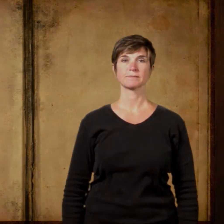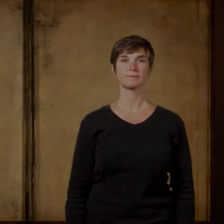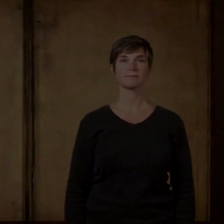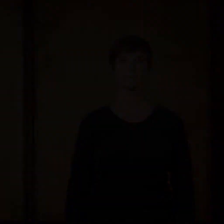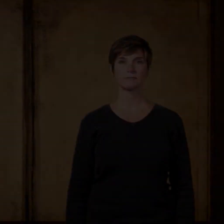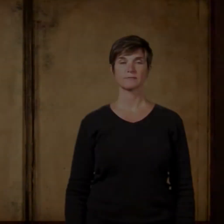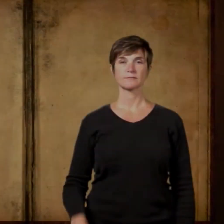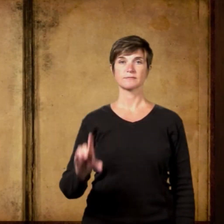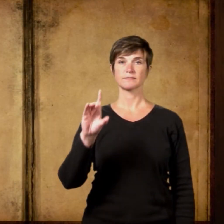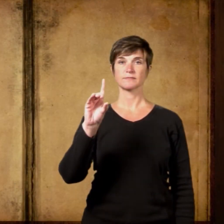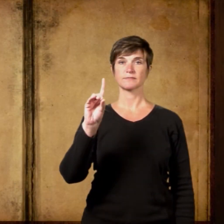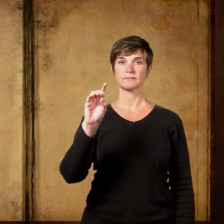Defiantly